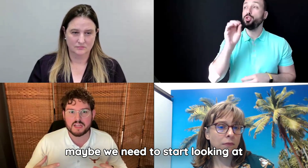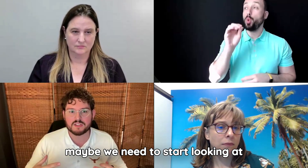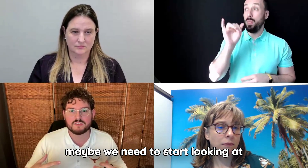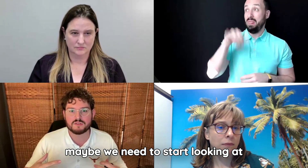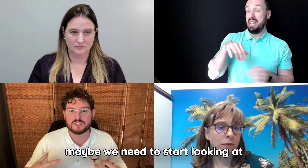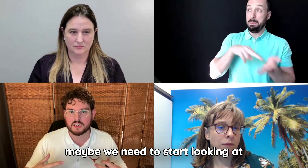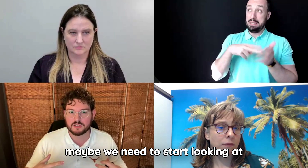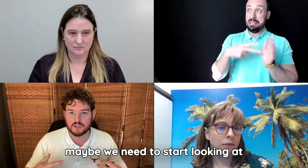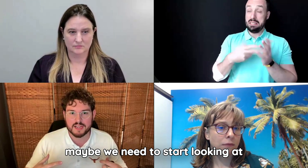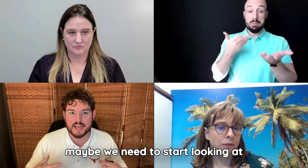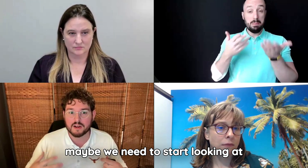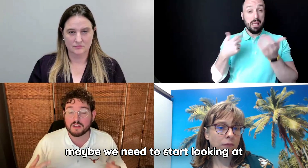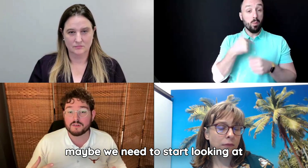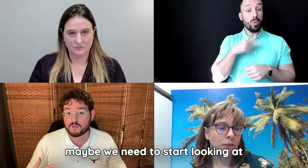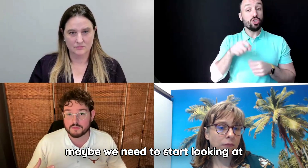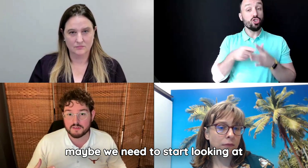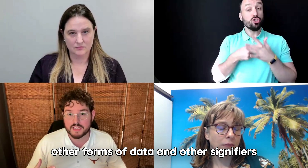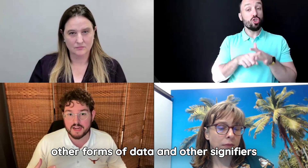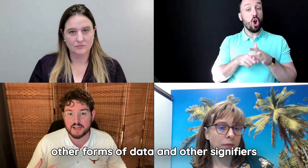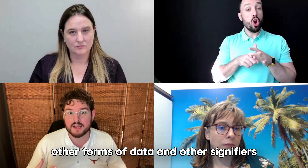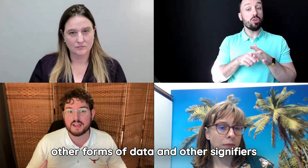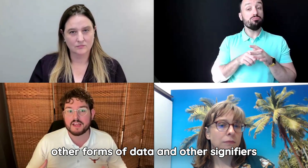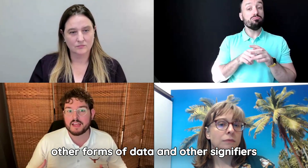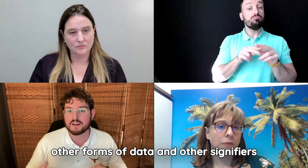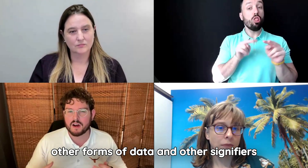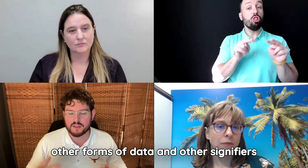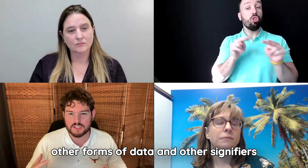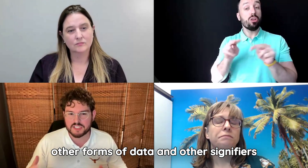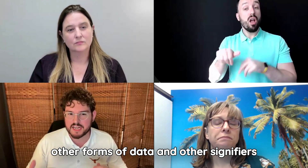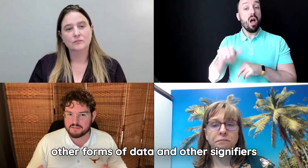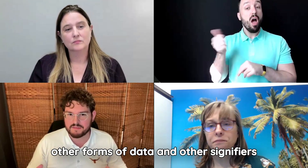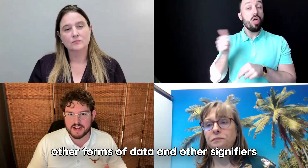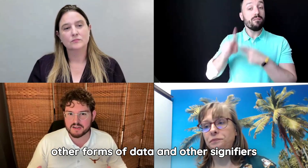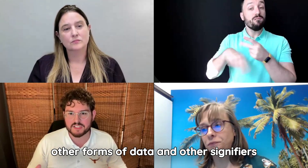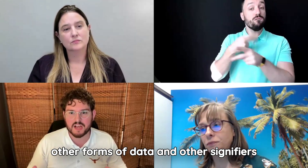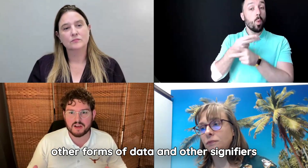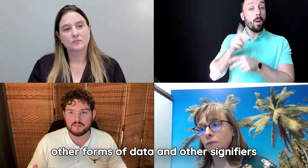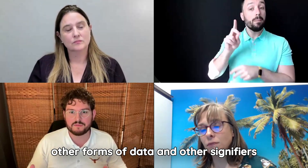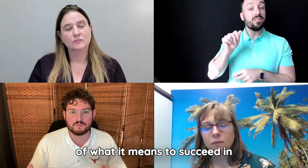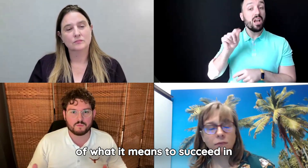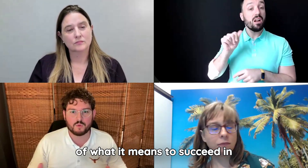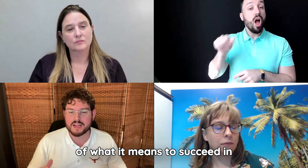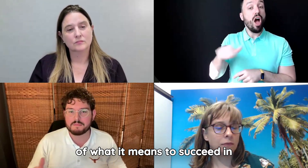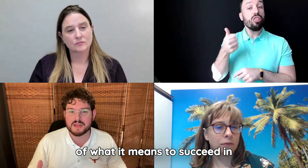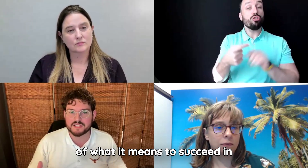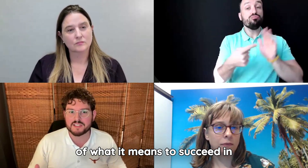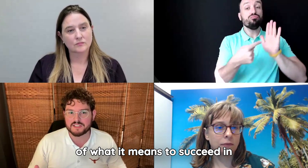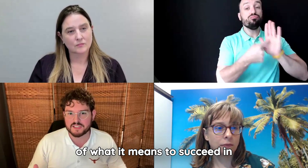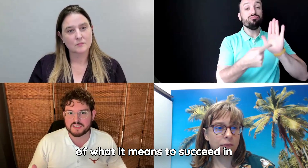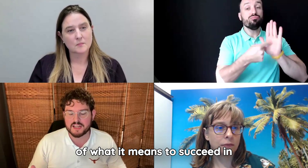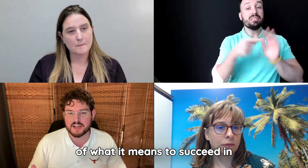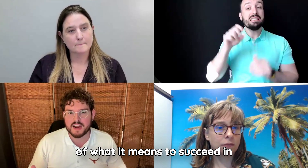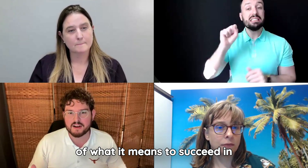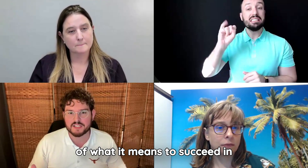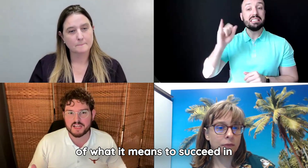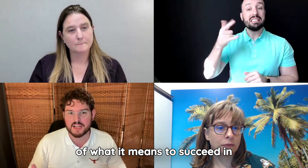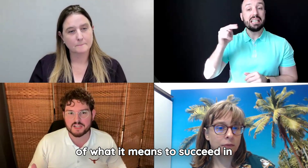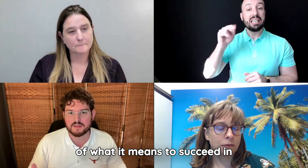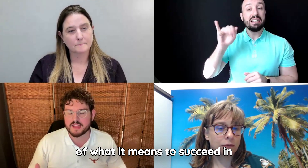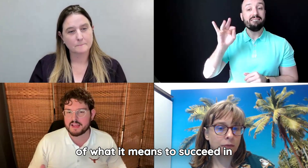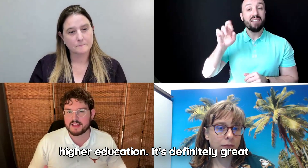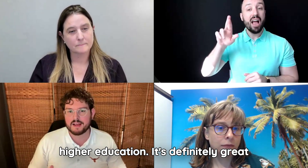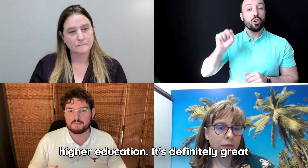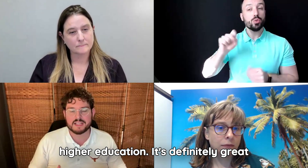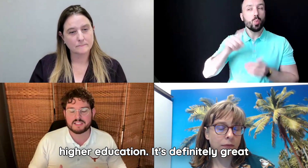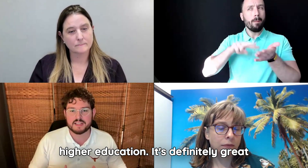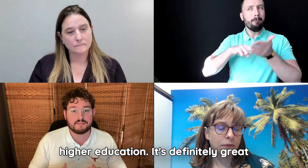maybe we need to start looking at other forms of data and other signifiers of what it means to succeed in higher